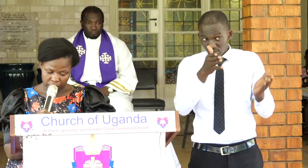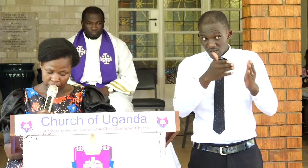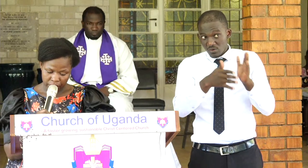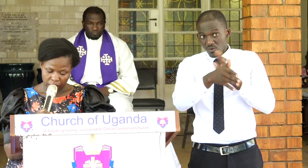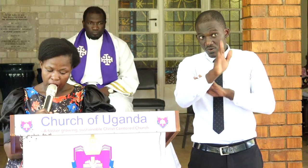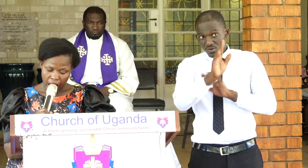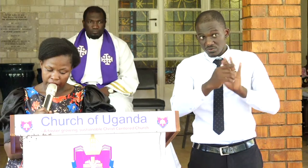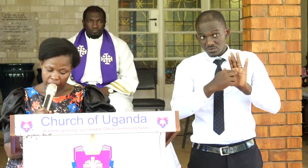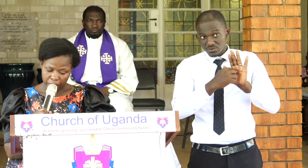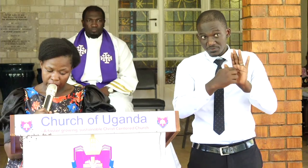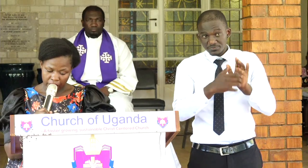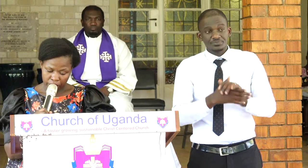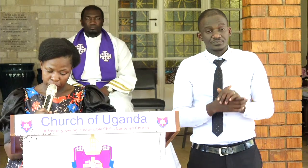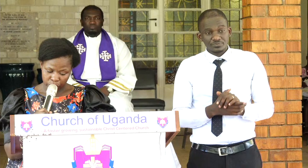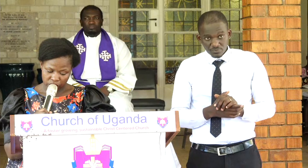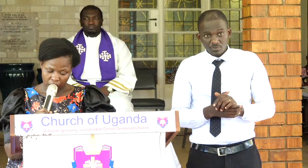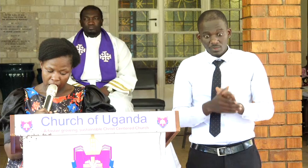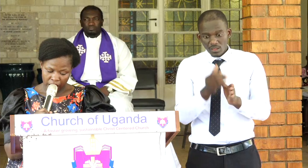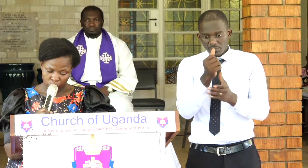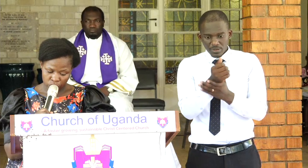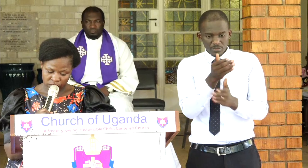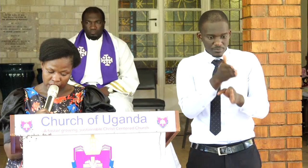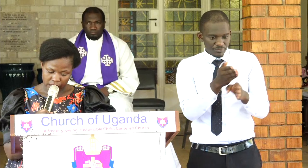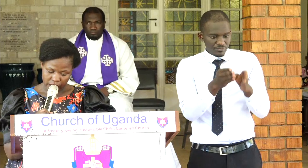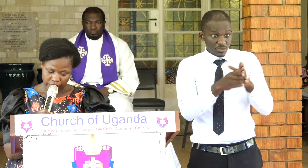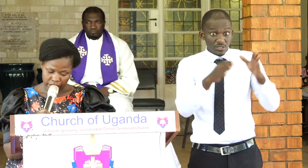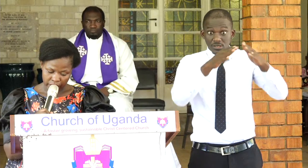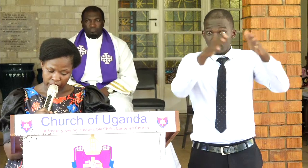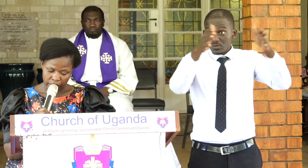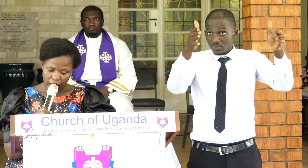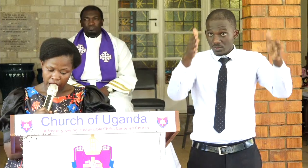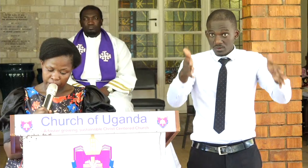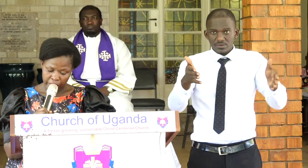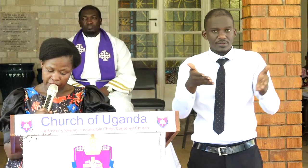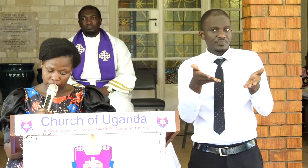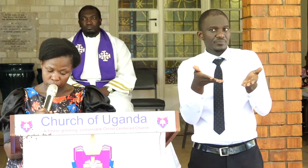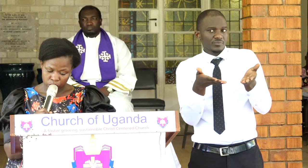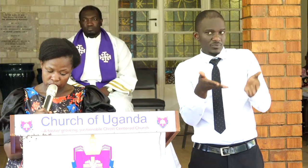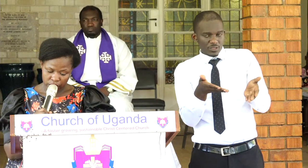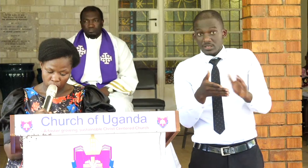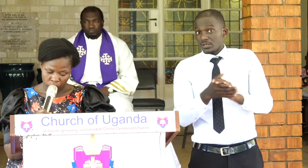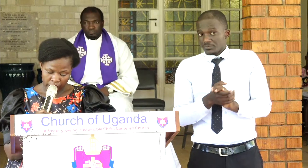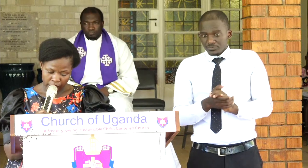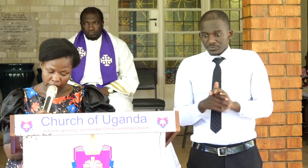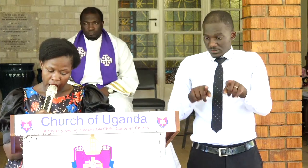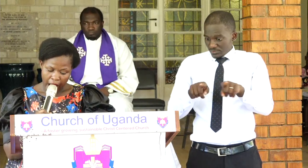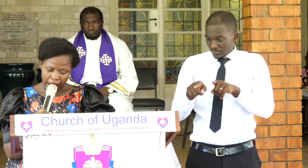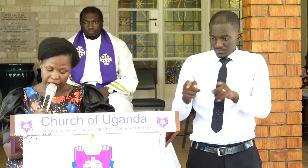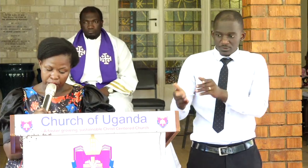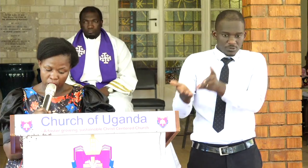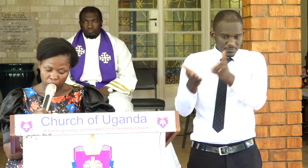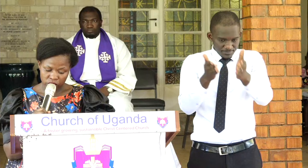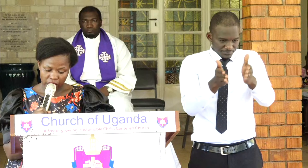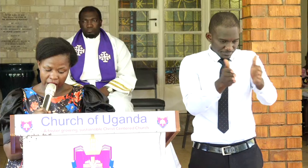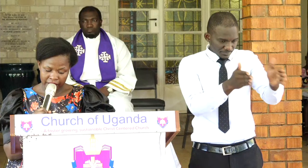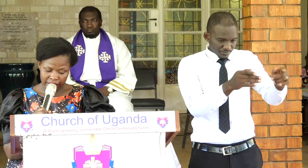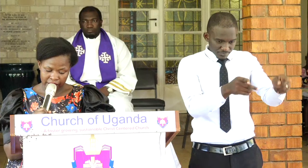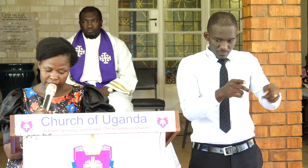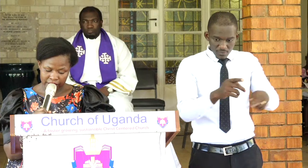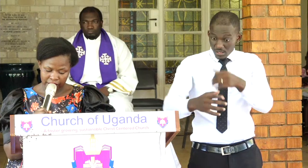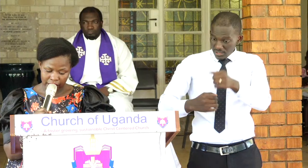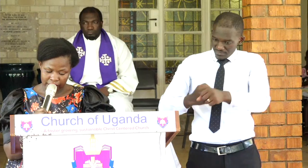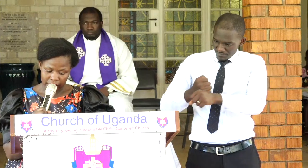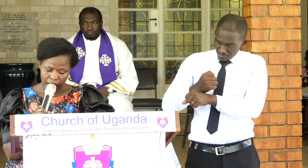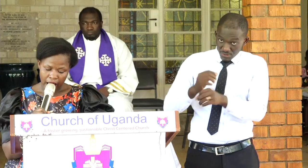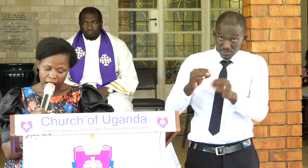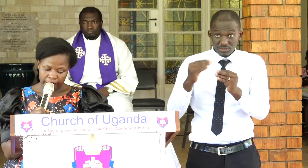told him. And Abraham built an altar there and placed the wood in order. And he bound Isaac,